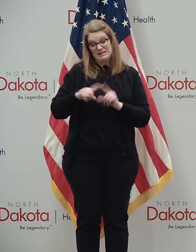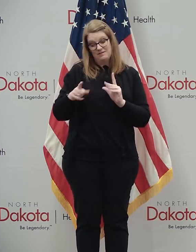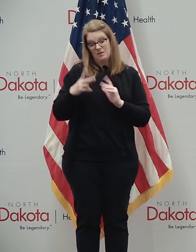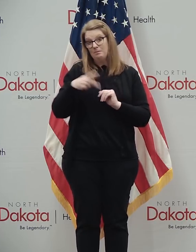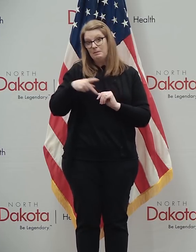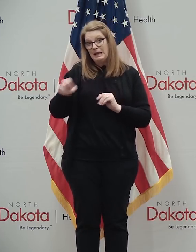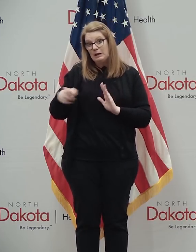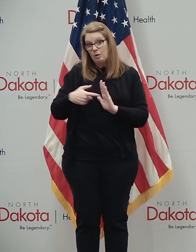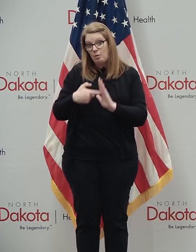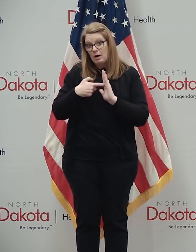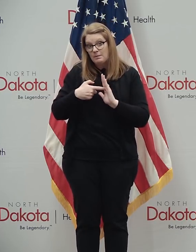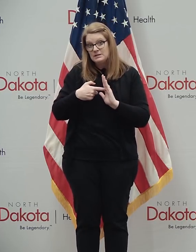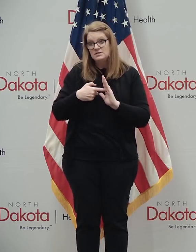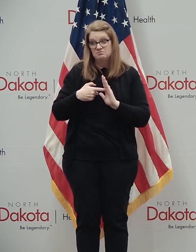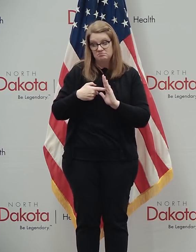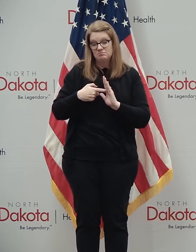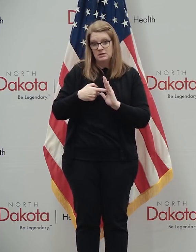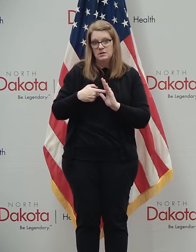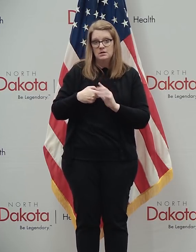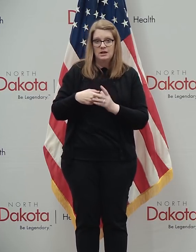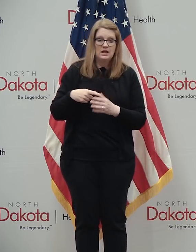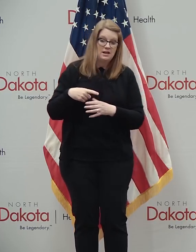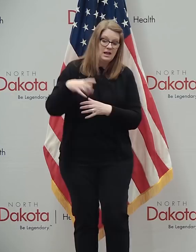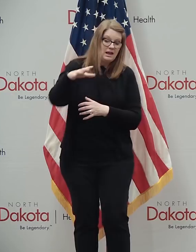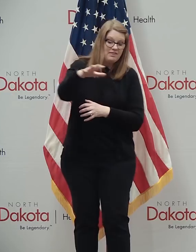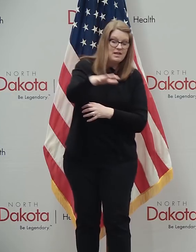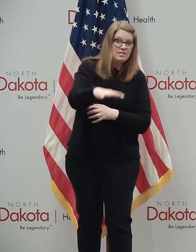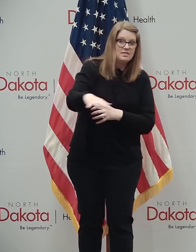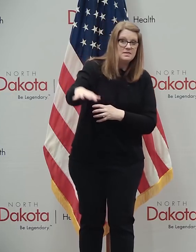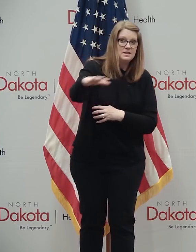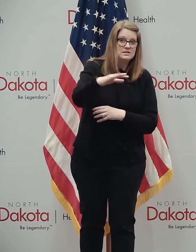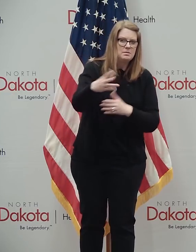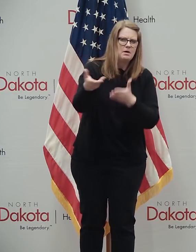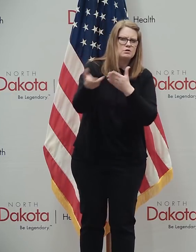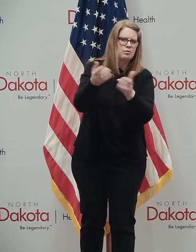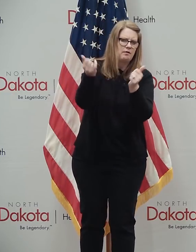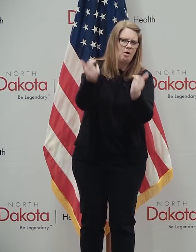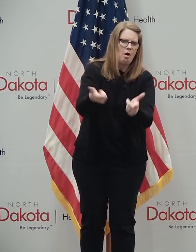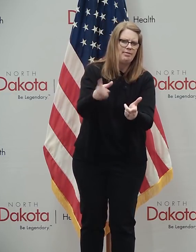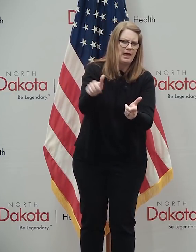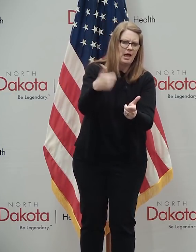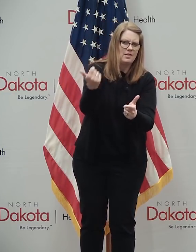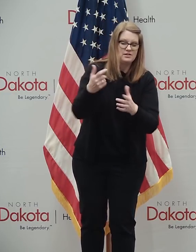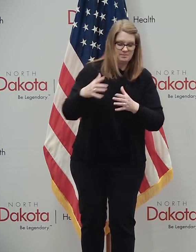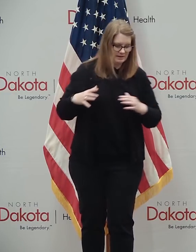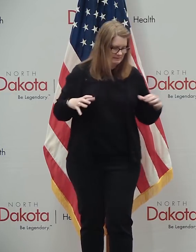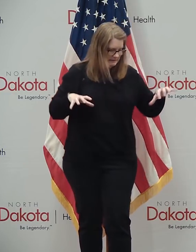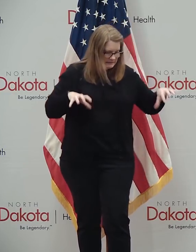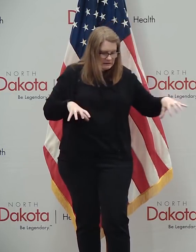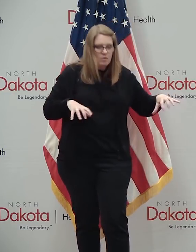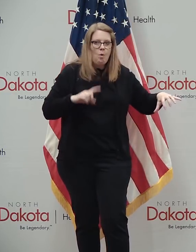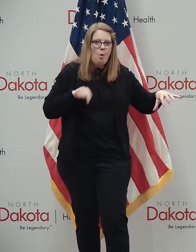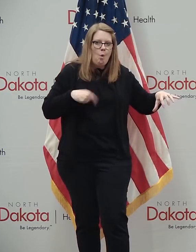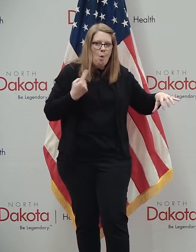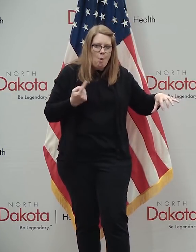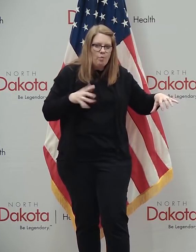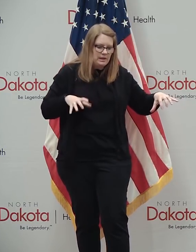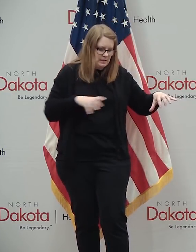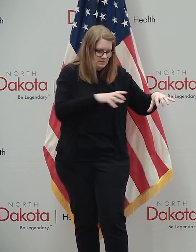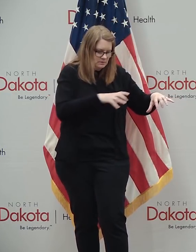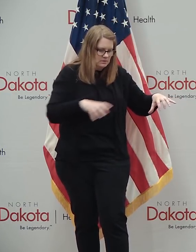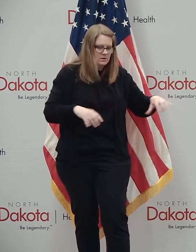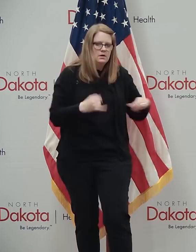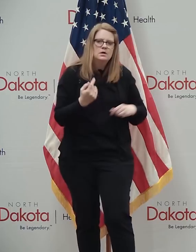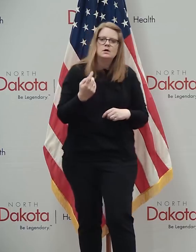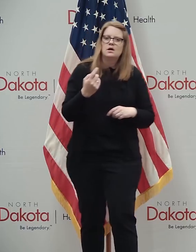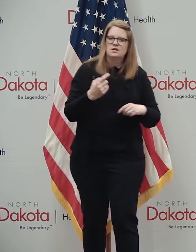personal protection equipment requirements than those that are not serving COVID positive. We also then go through their PPE supply. We go through